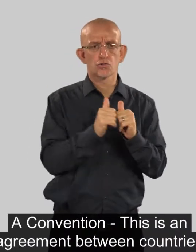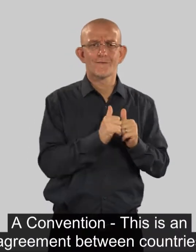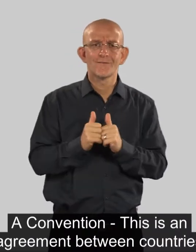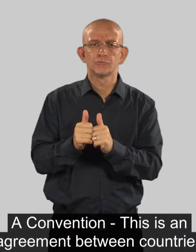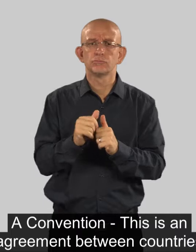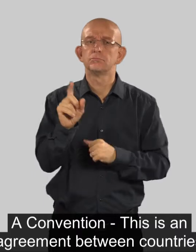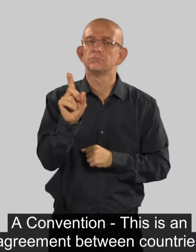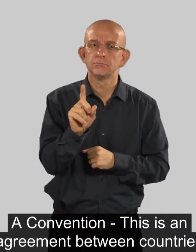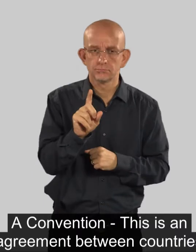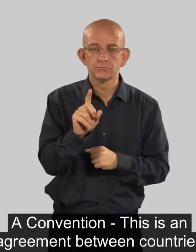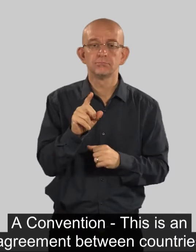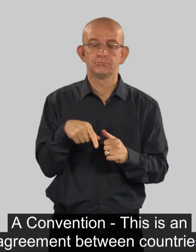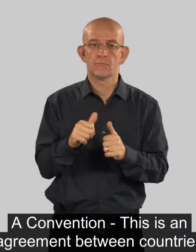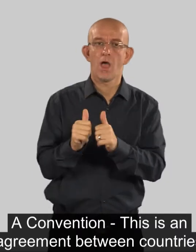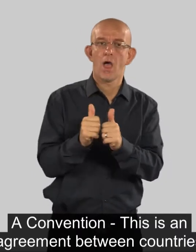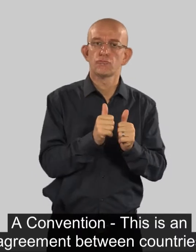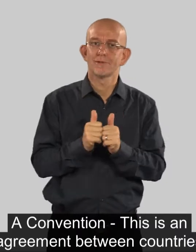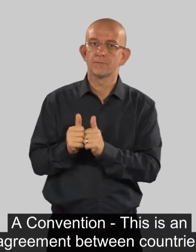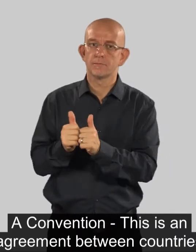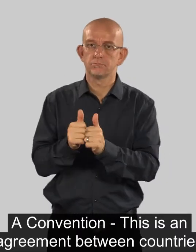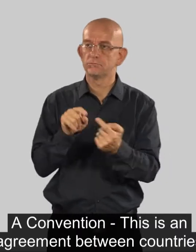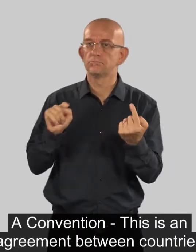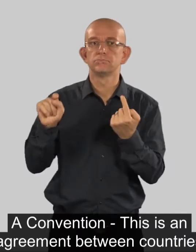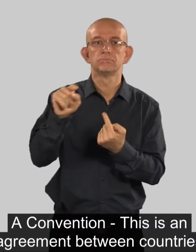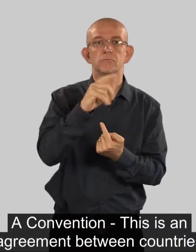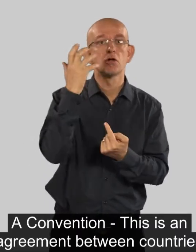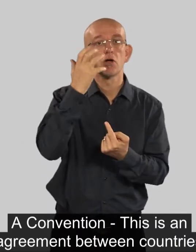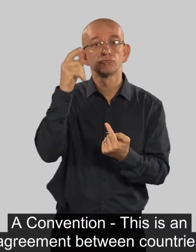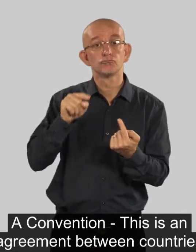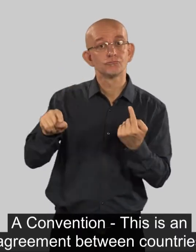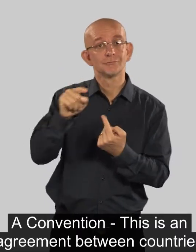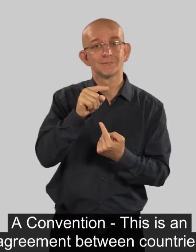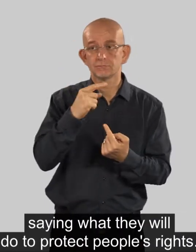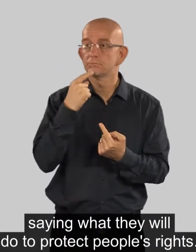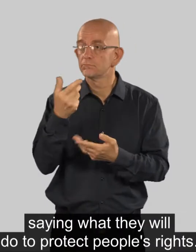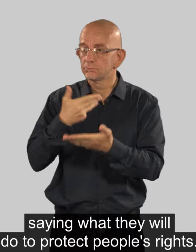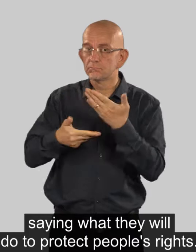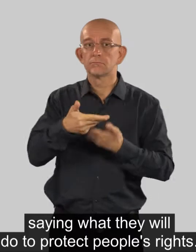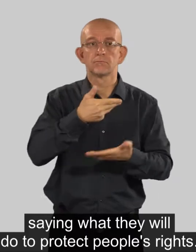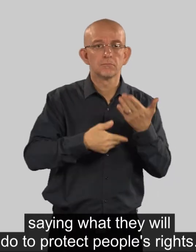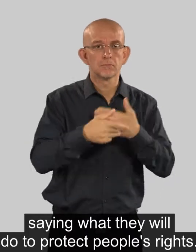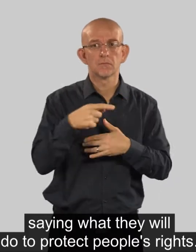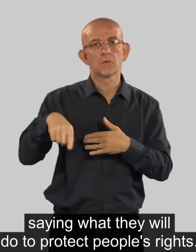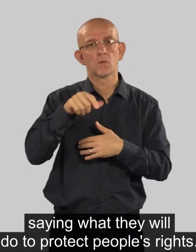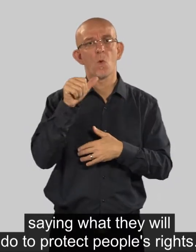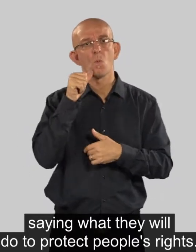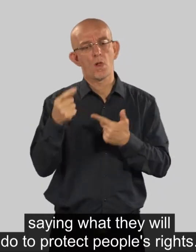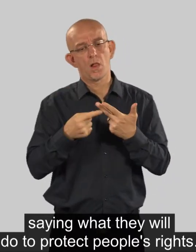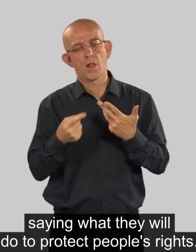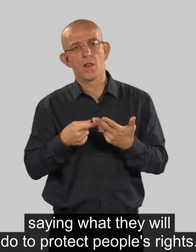A convention. This is an agreement between countries saying what they will do to